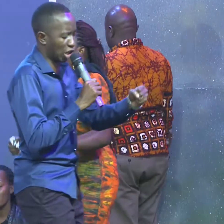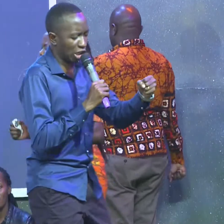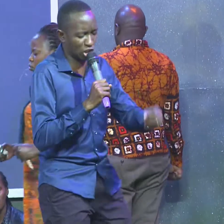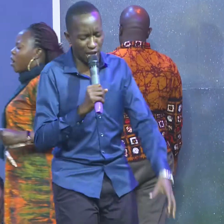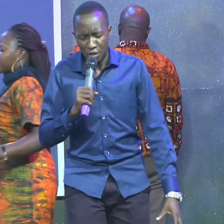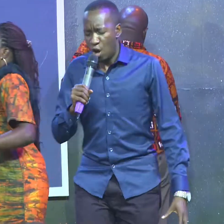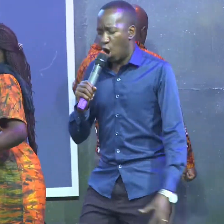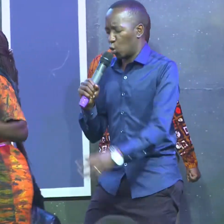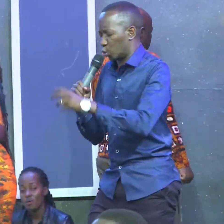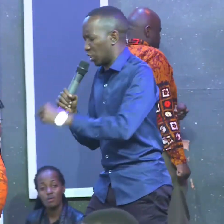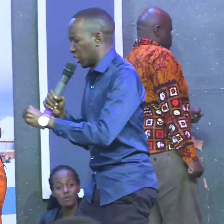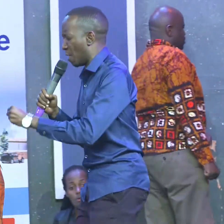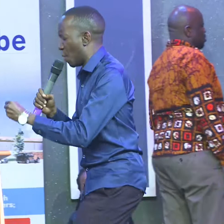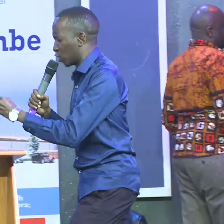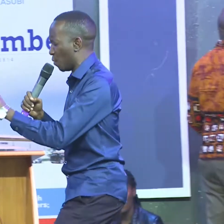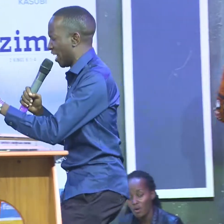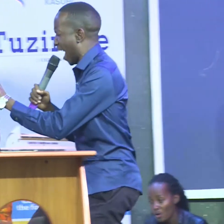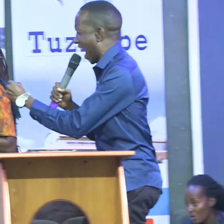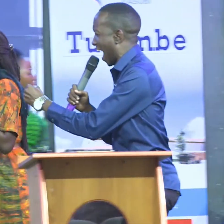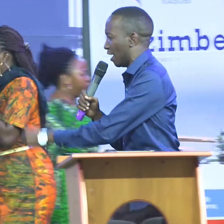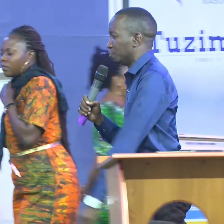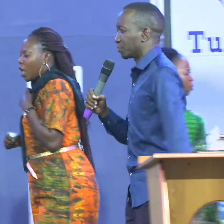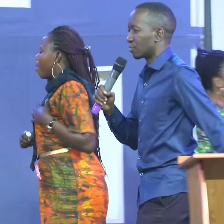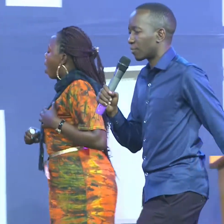mwene yetegese okutwejjira mu makomera